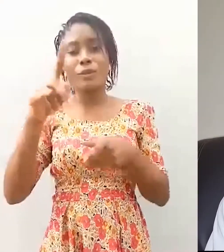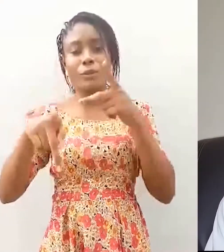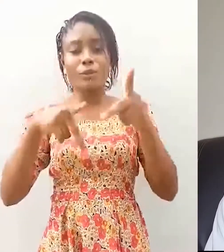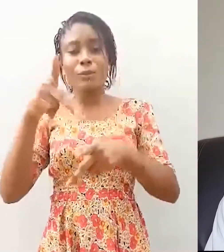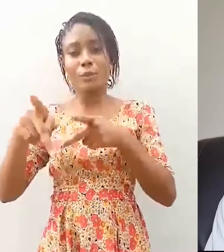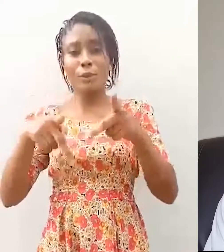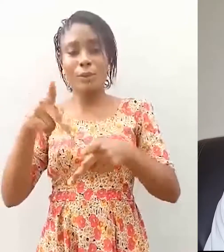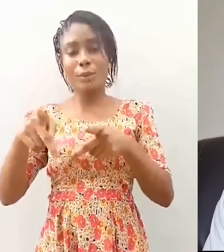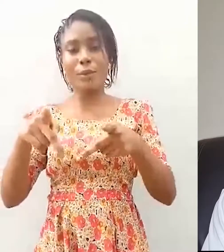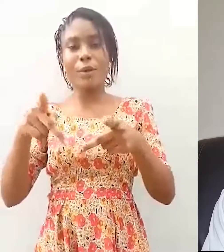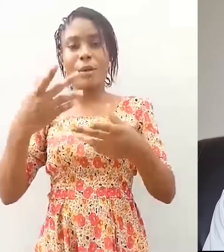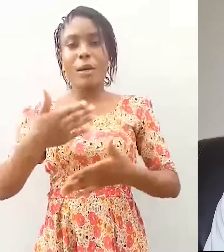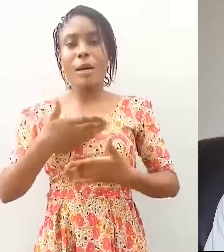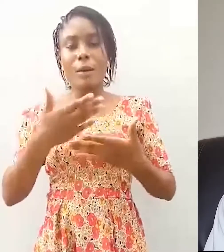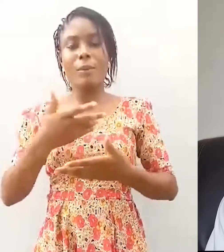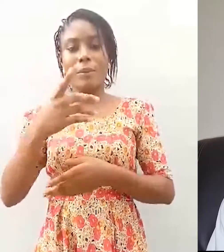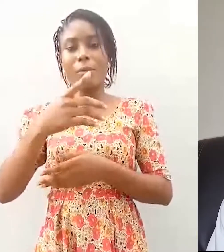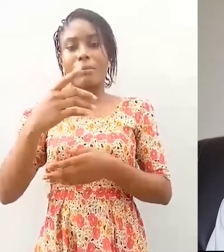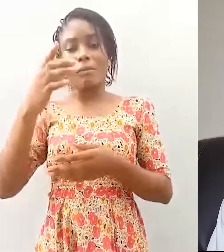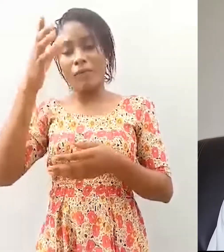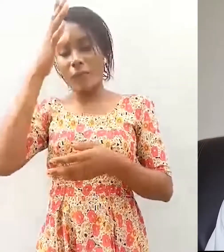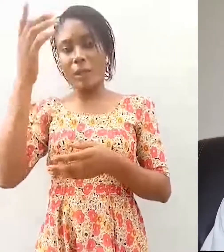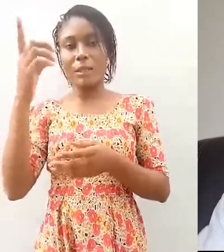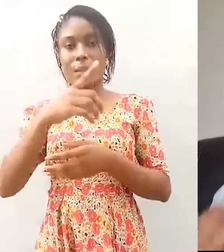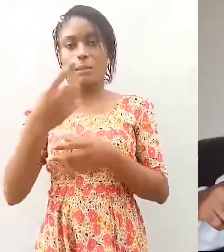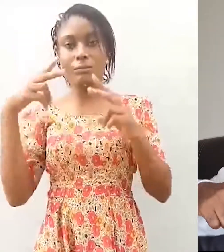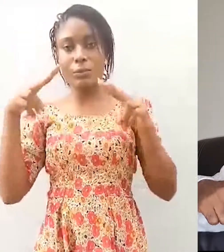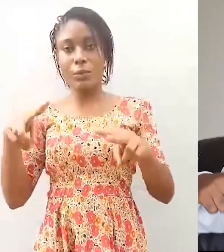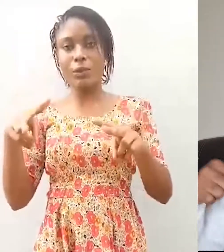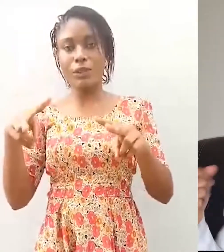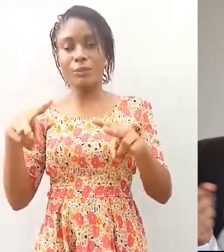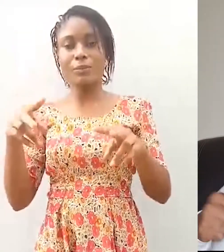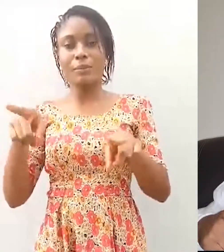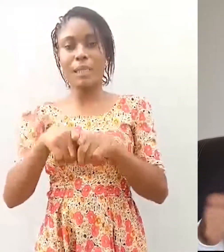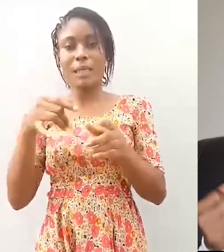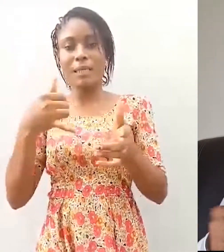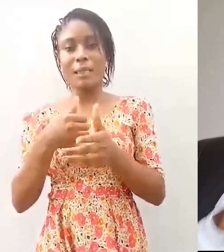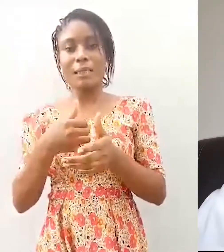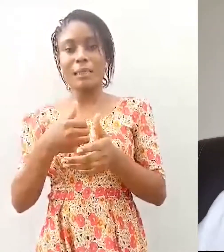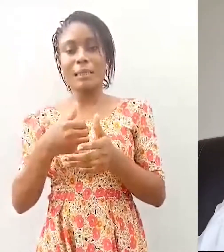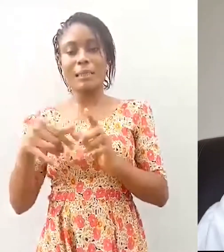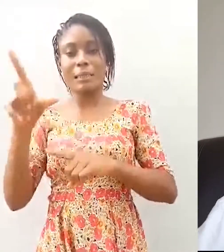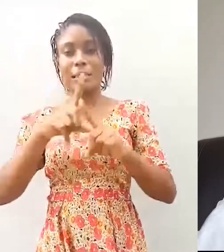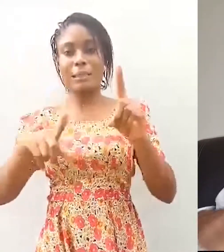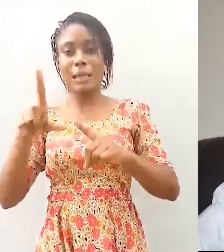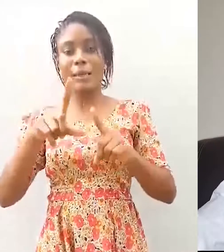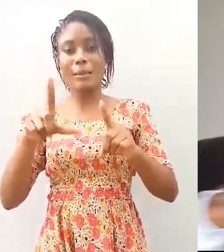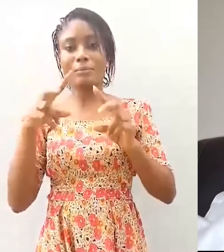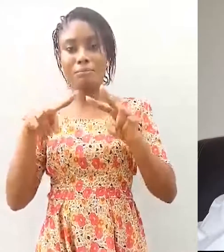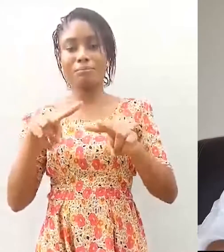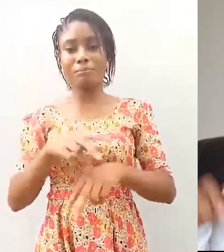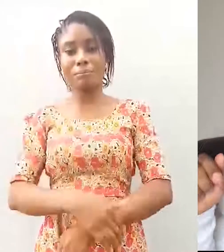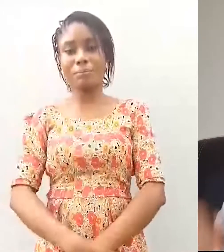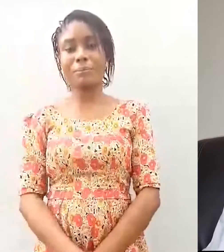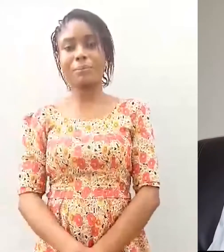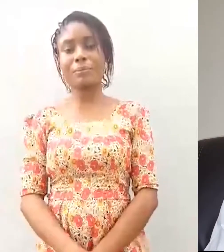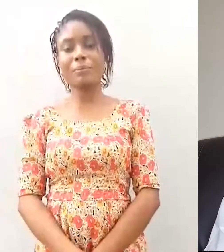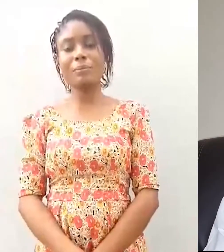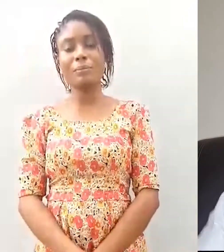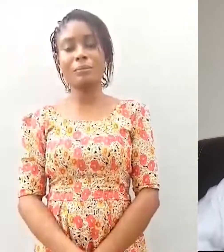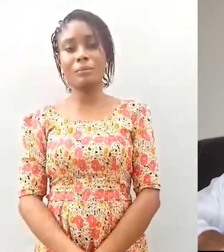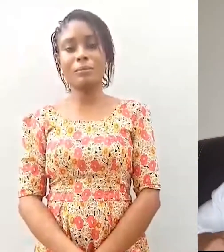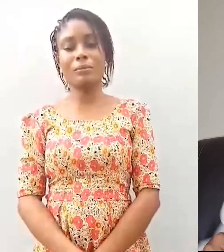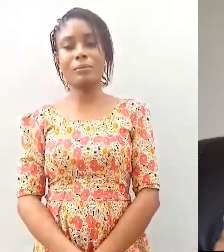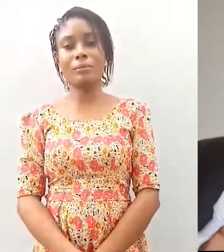an indigenous Nigerian sign language, as it is signed Happy Father's Day.